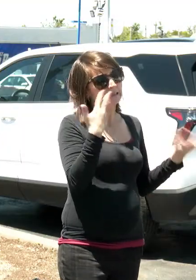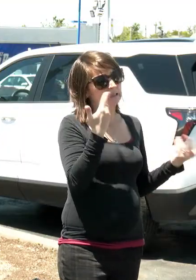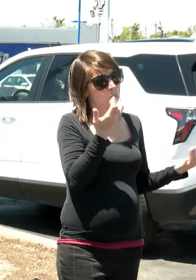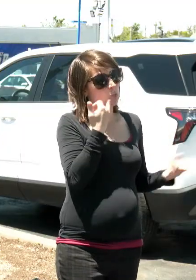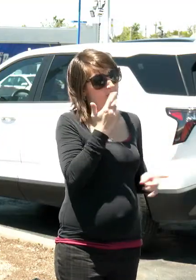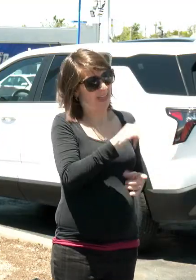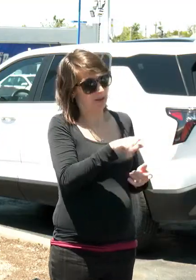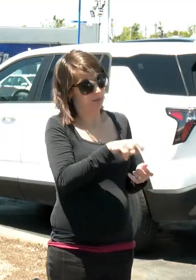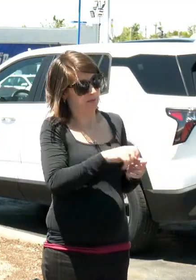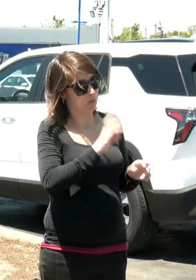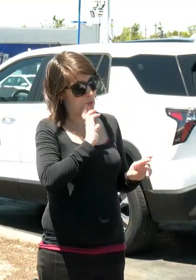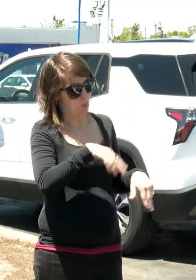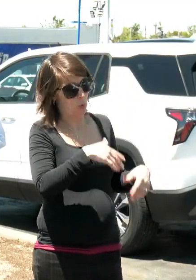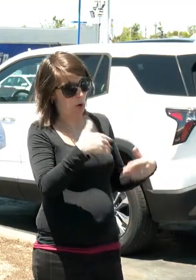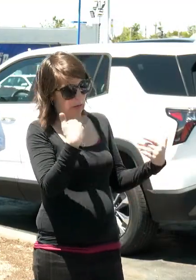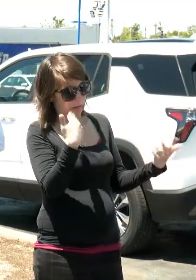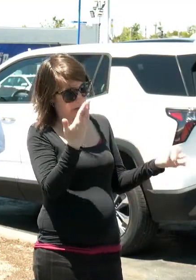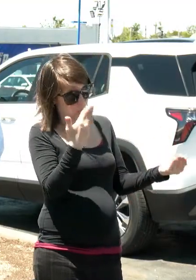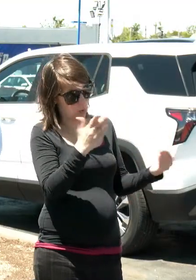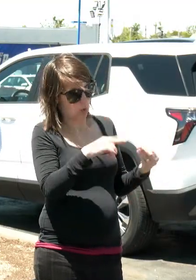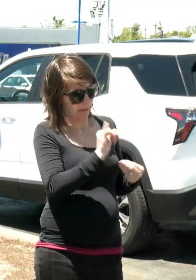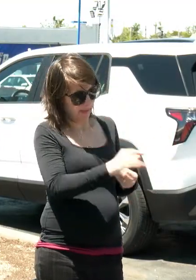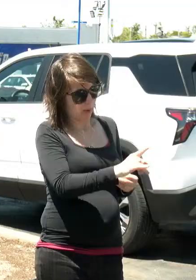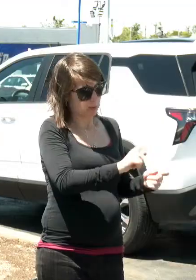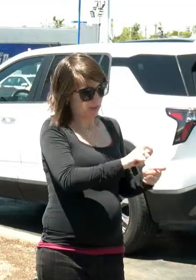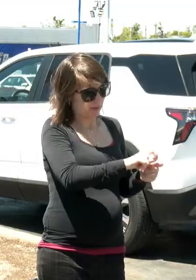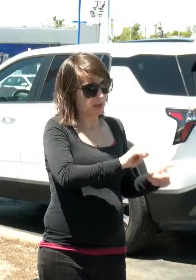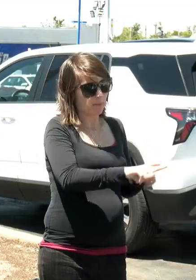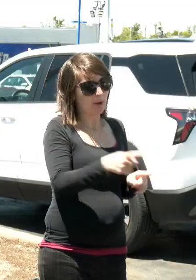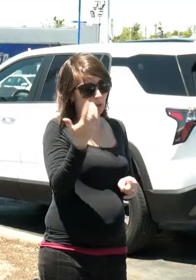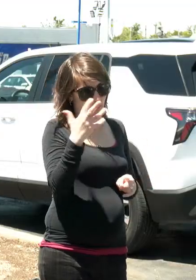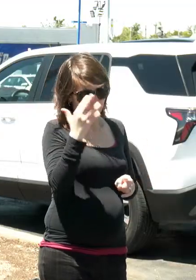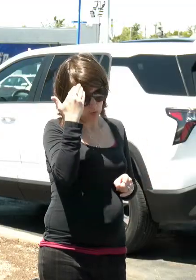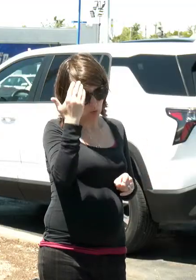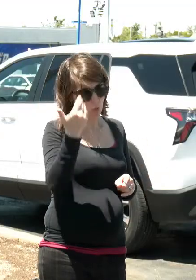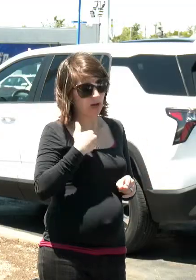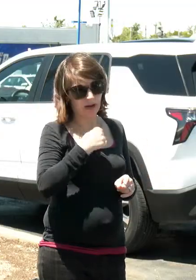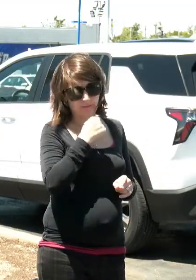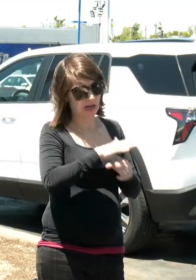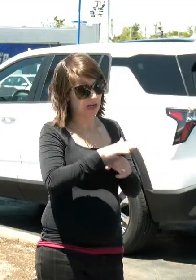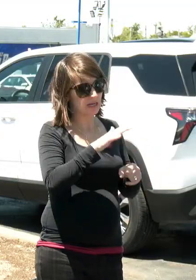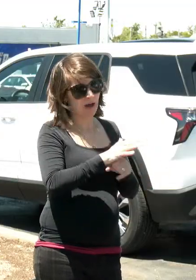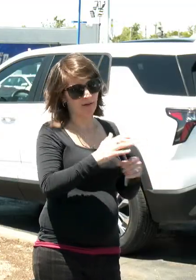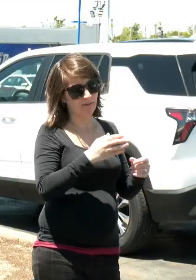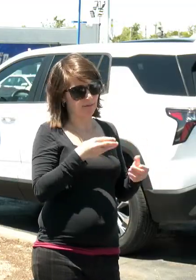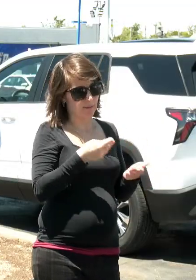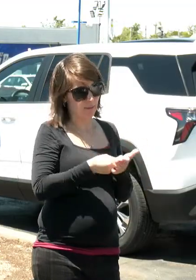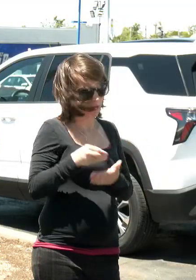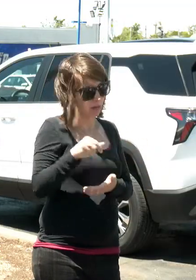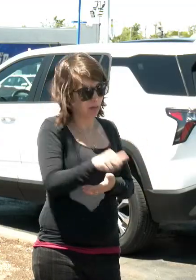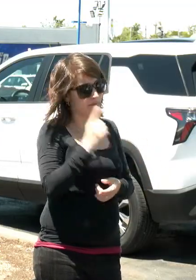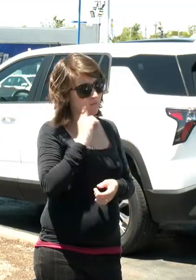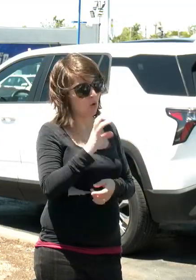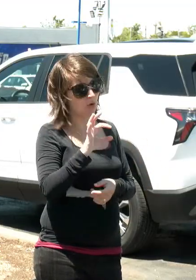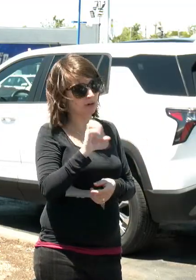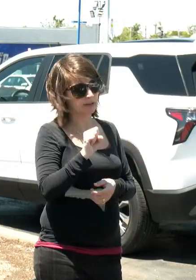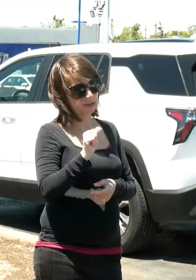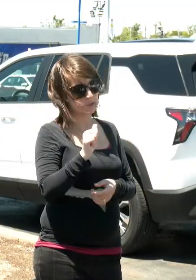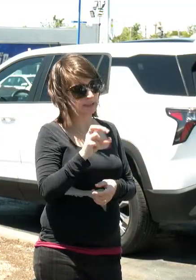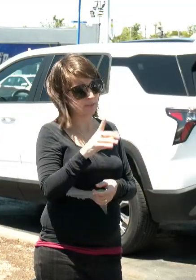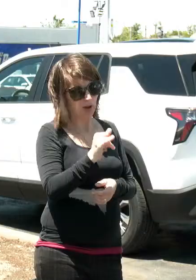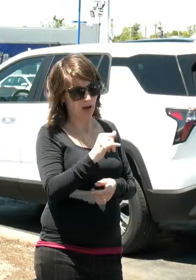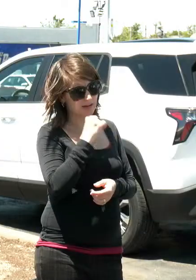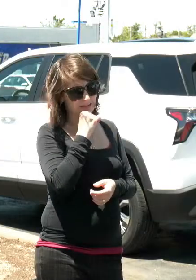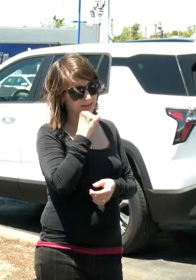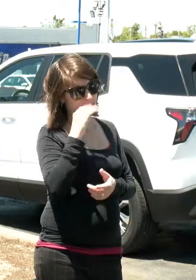specific report, but I have been aware that we have underfunded SEMA for a long number of years. This is not new. This has been going on